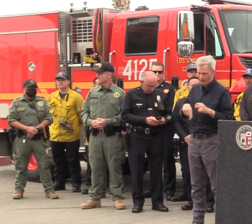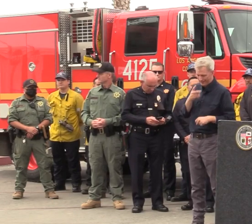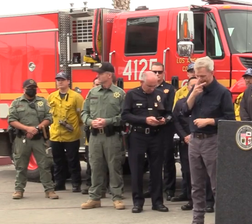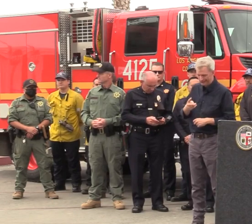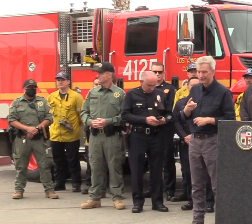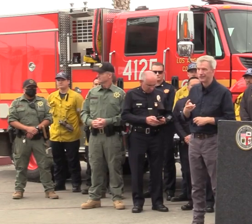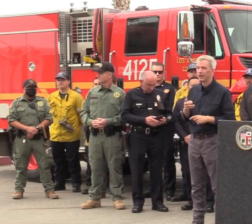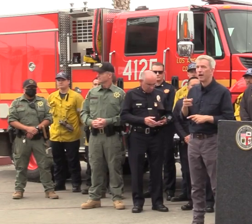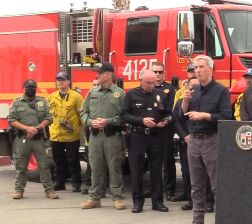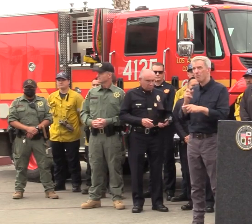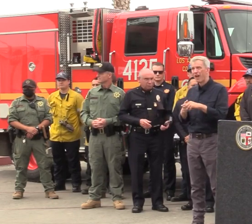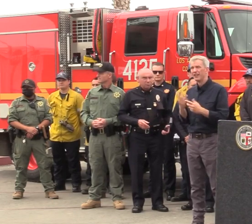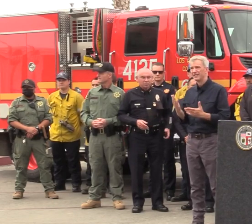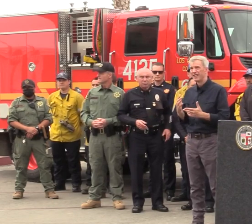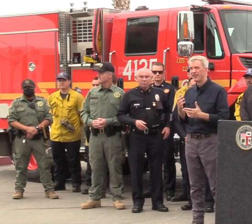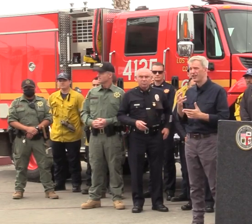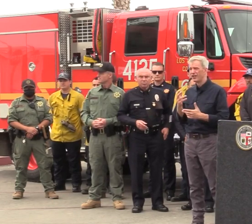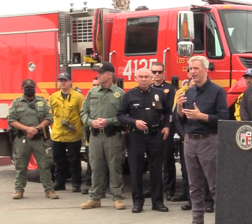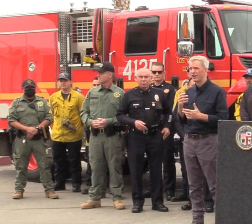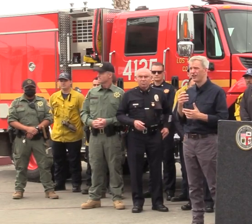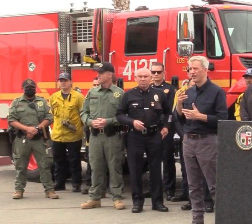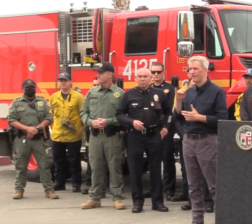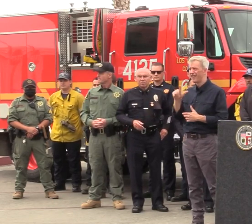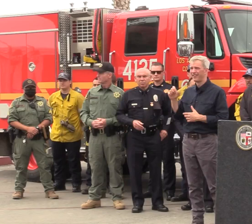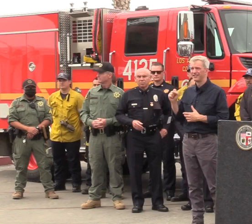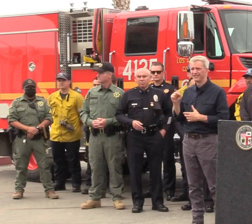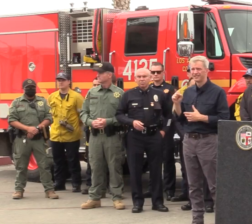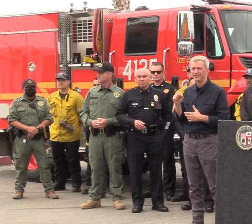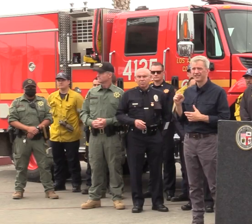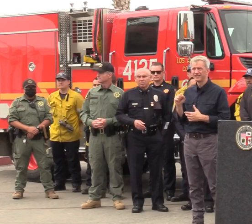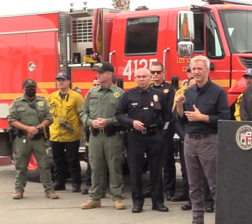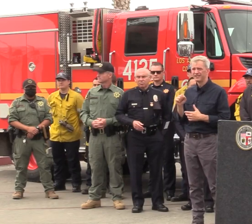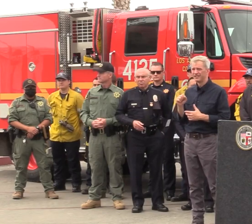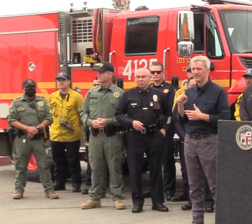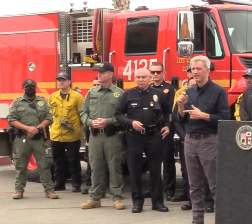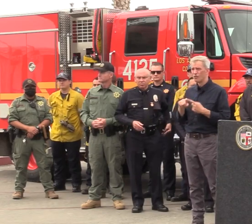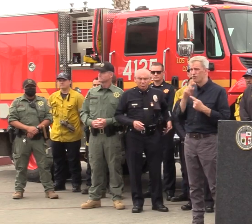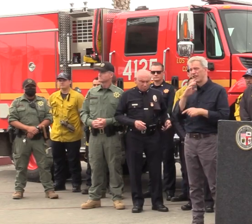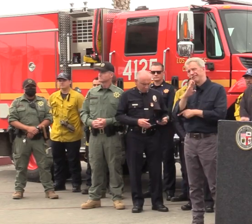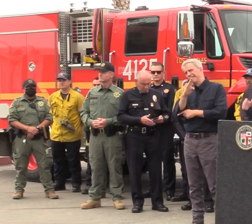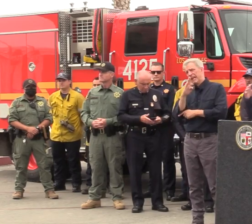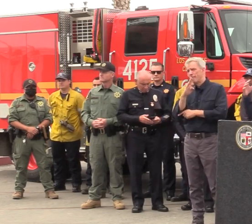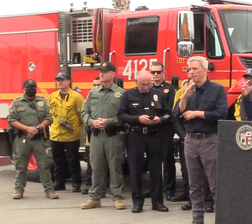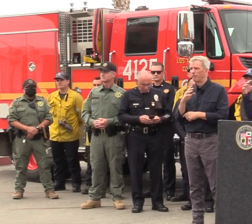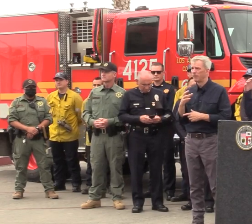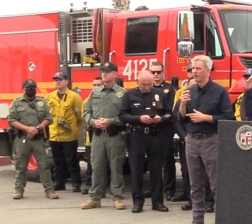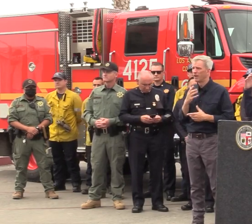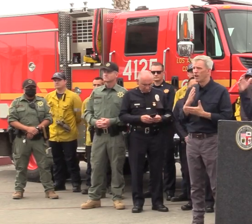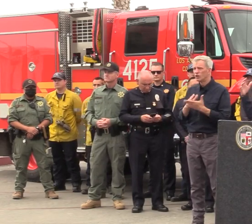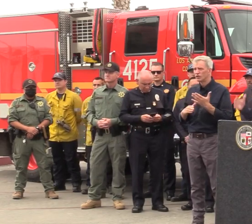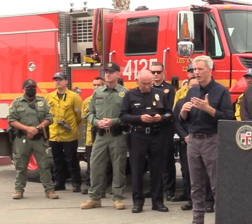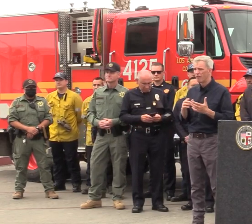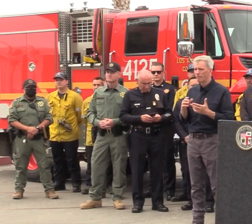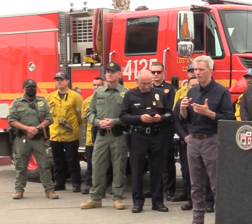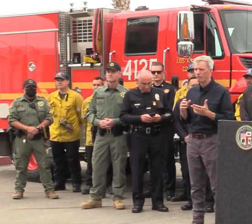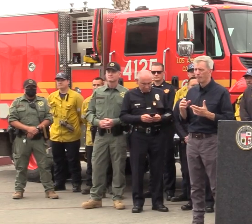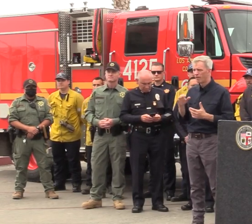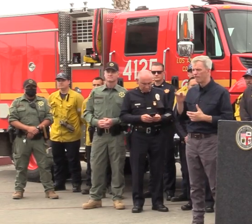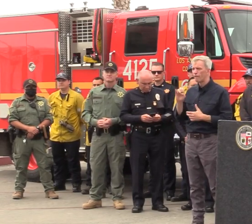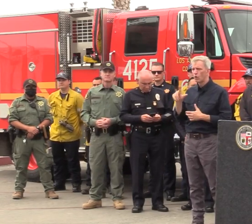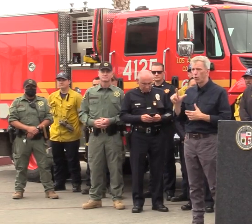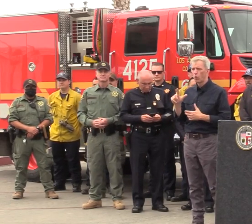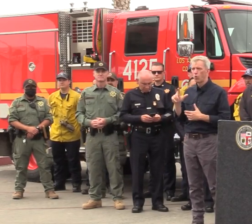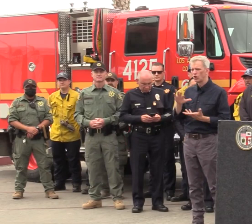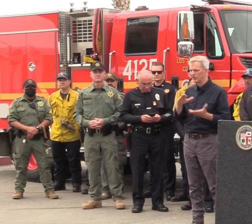challenging terrain. As you've heard, this is about 75 years since we've had a fire there. Some of the brush is 20 to 30 feet